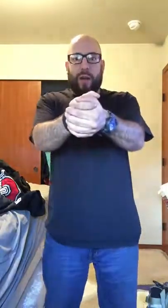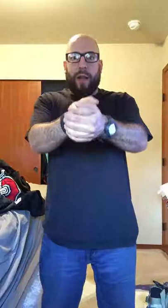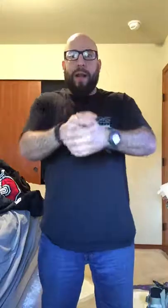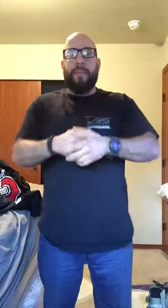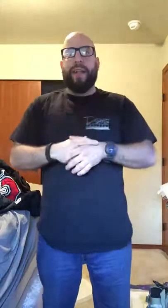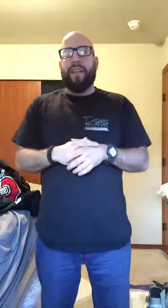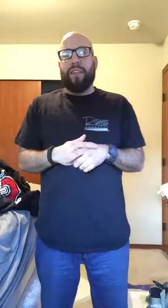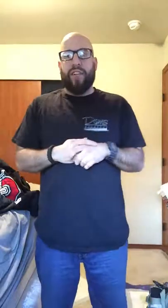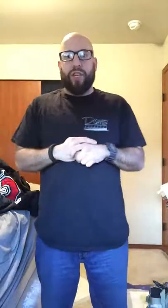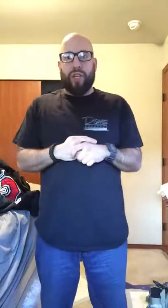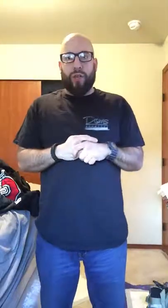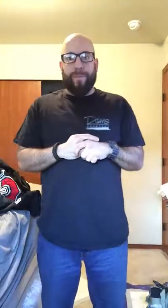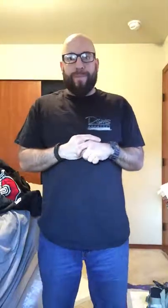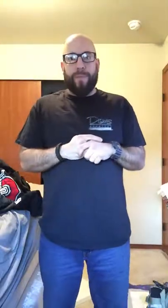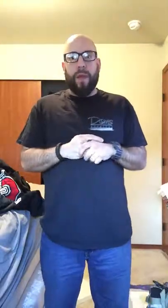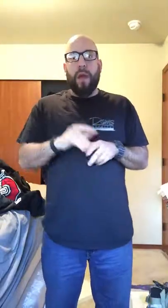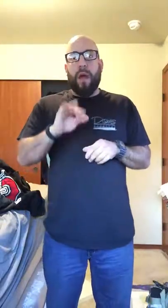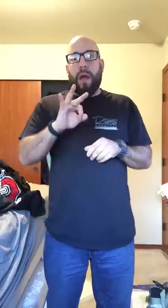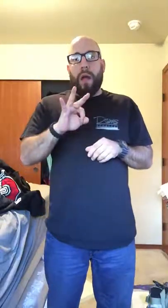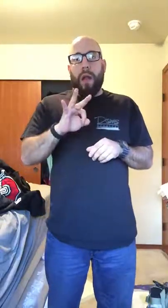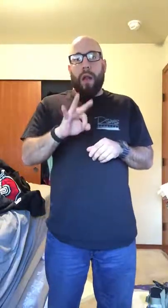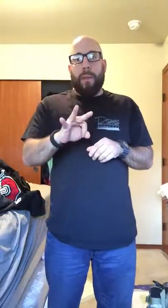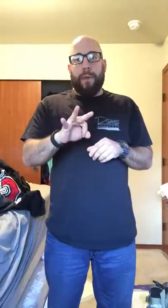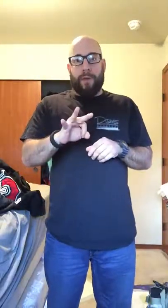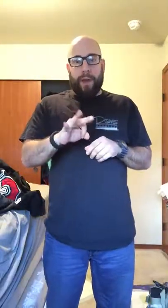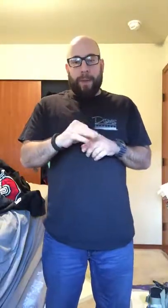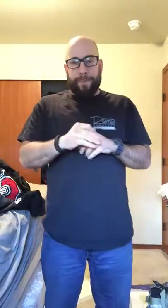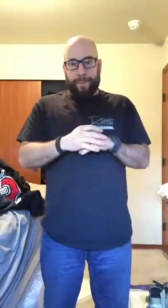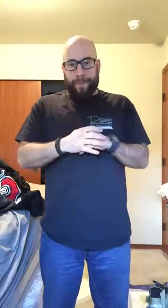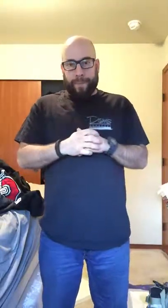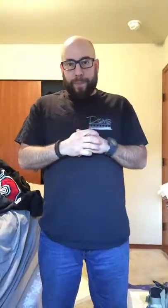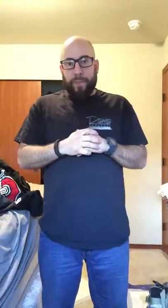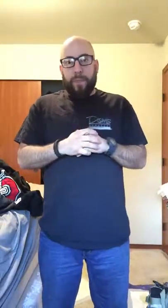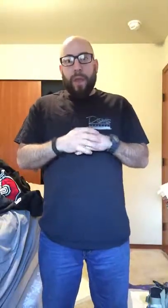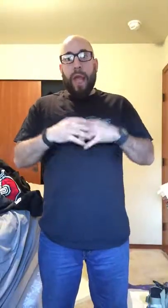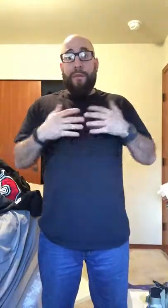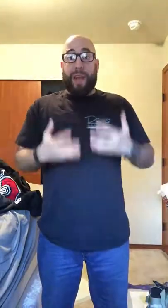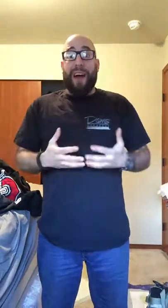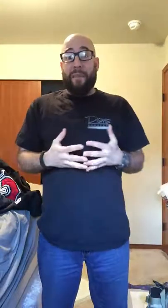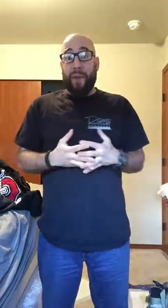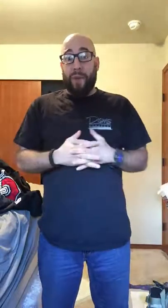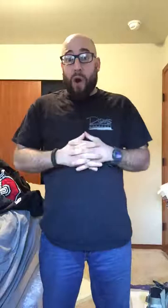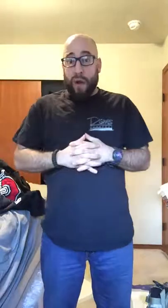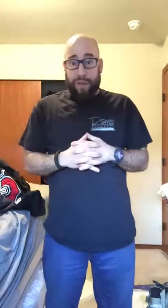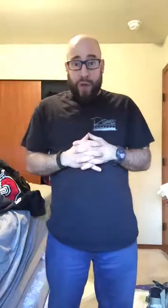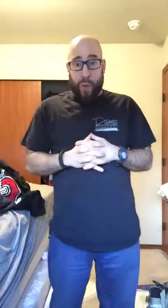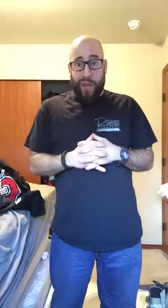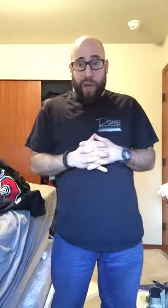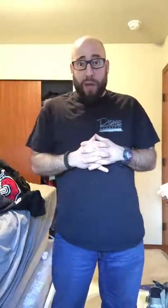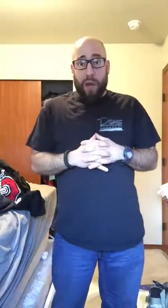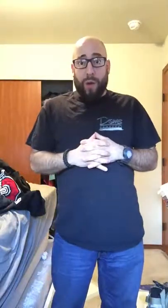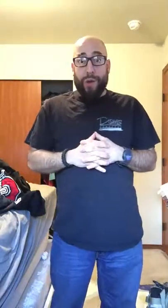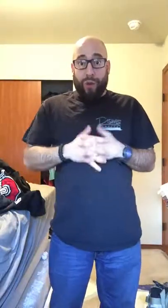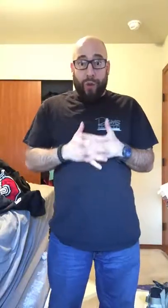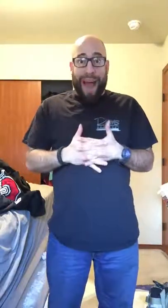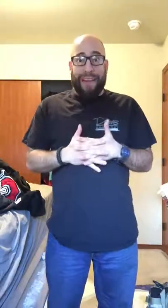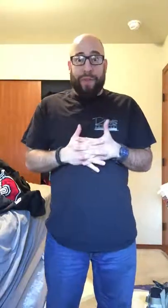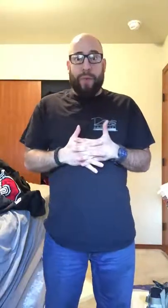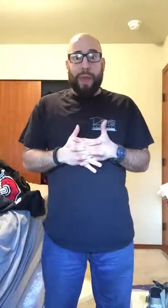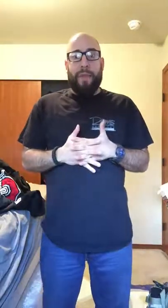target and made the decision to shoot. Number three, if God forbid you are in a situation where you do have to pull out